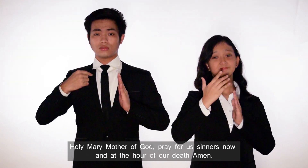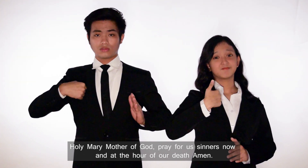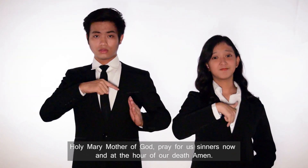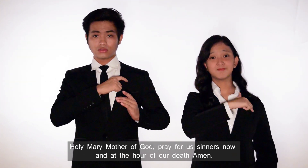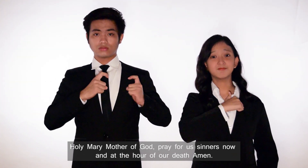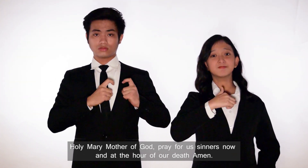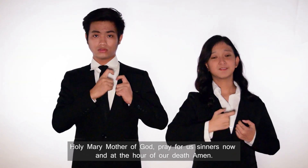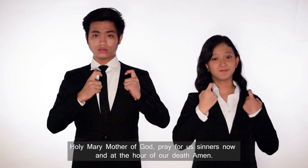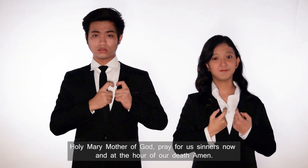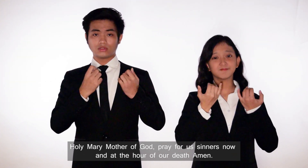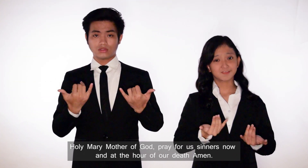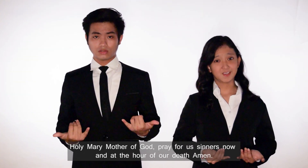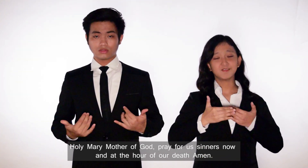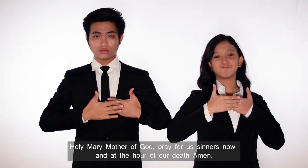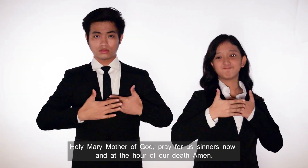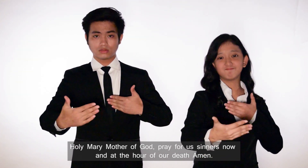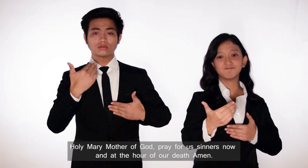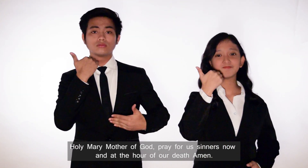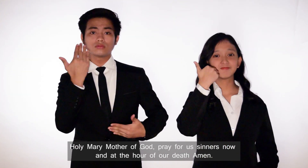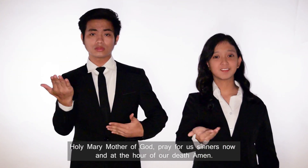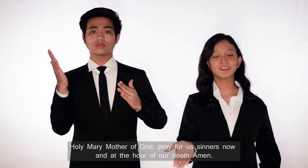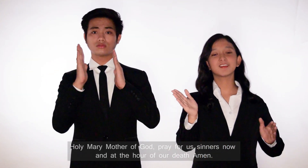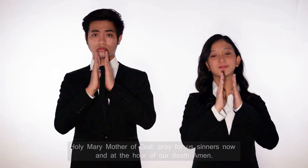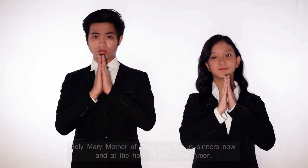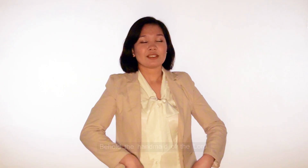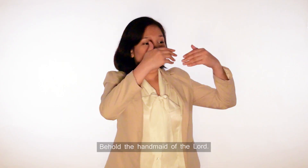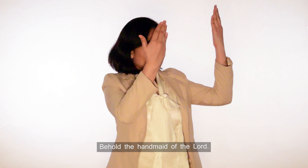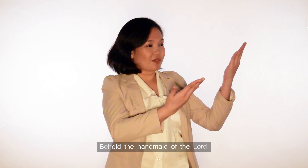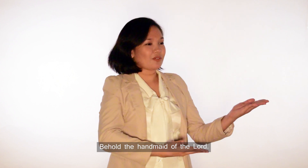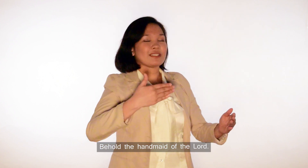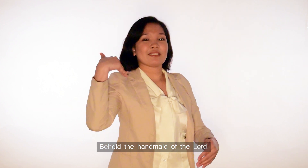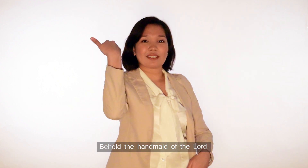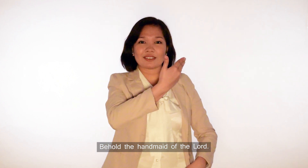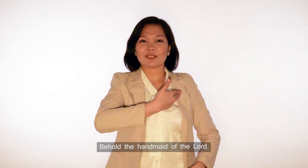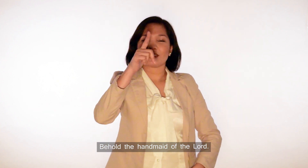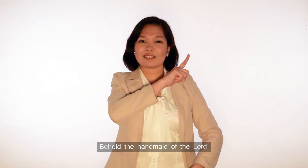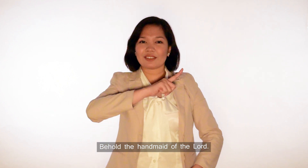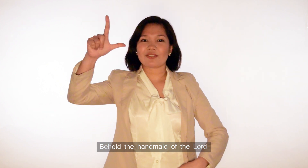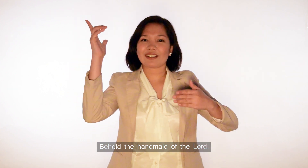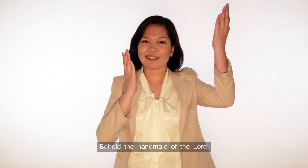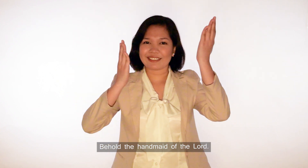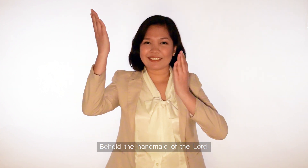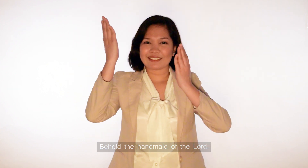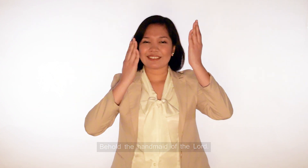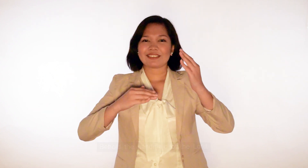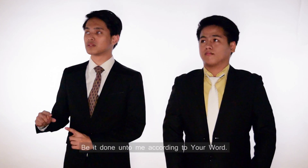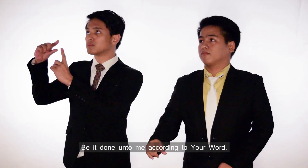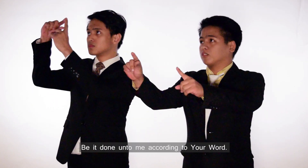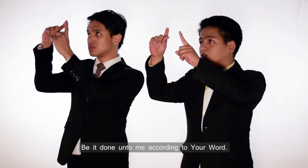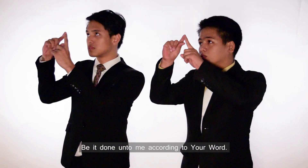sinners, now and at the hour of our death. Amen. Behold the handmaid of the Lord. Be it done unto